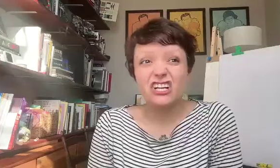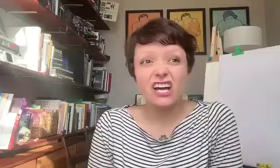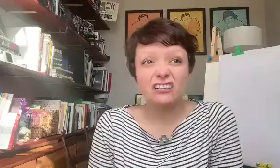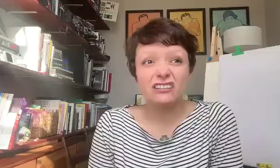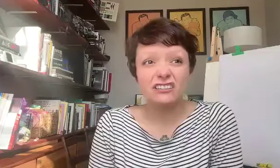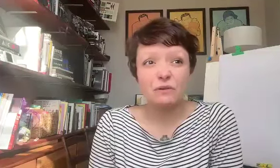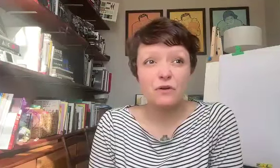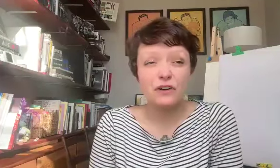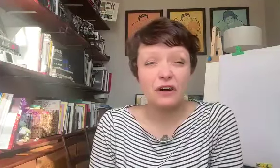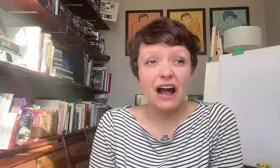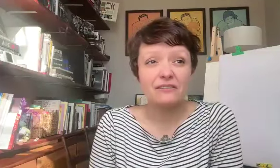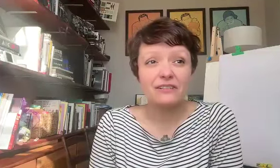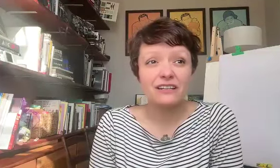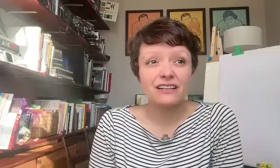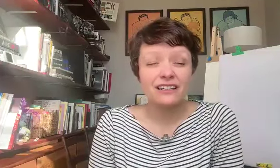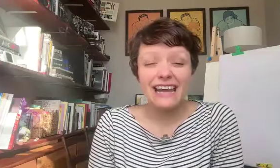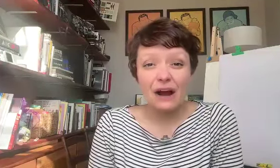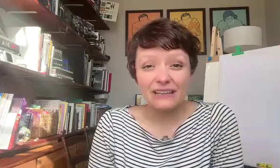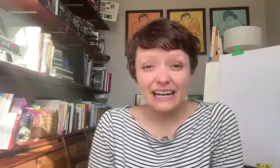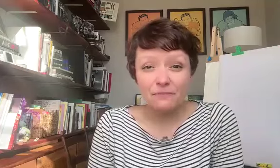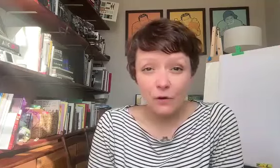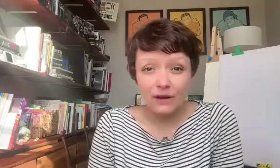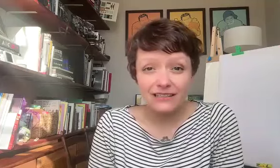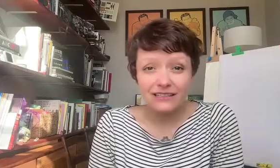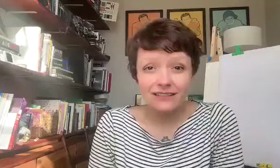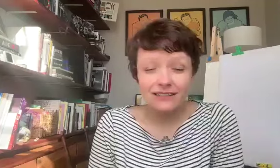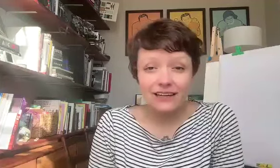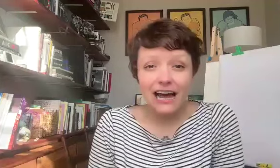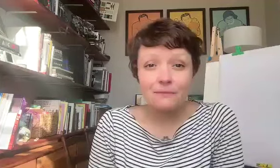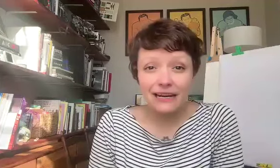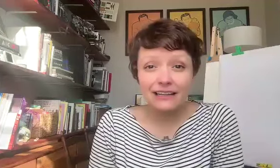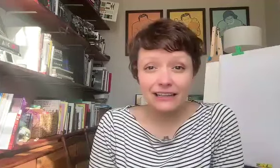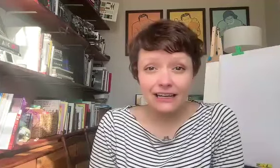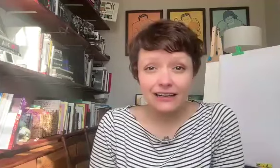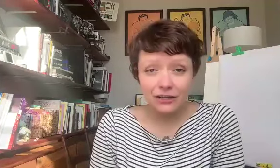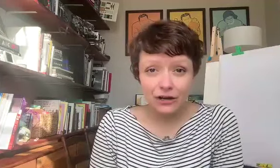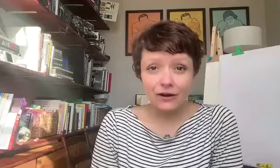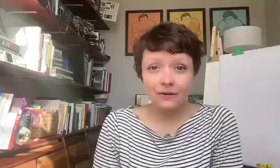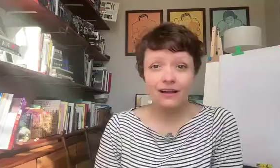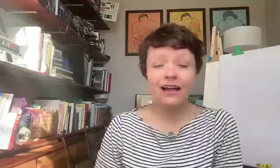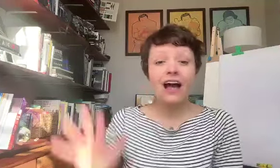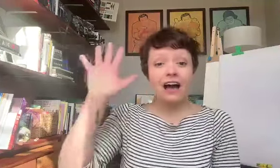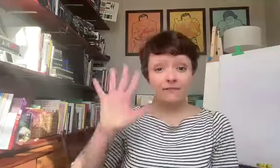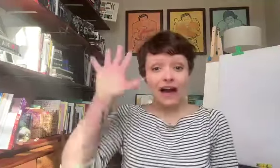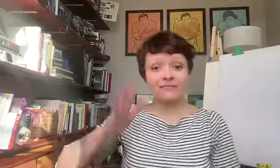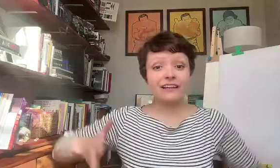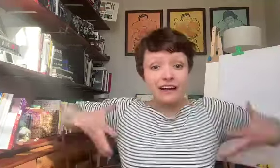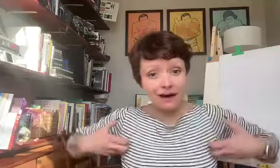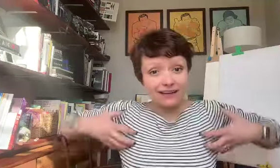other. They're moving around. Can't really get them focused. And immediately you go, five little